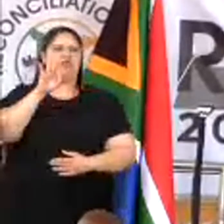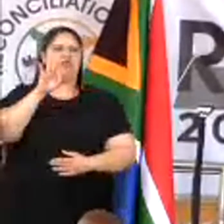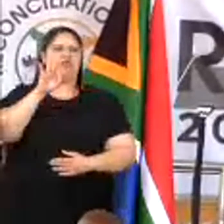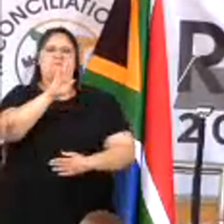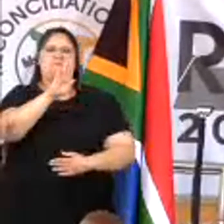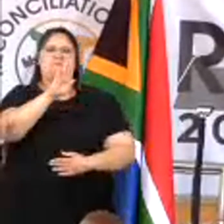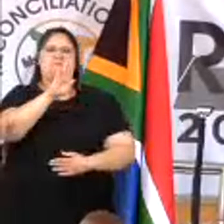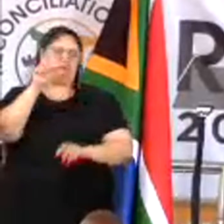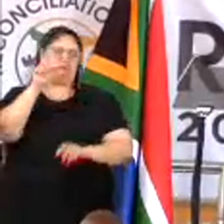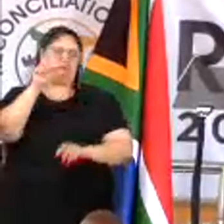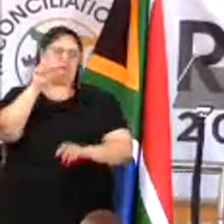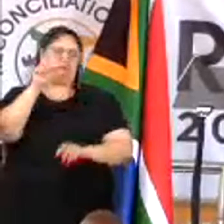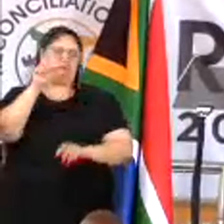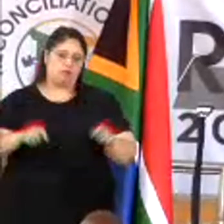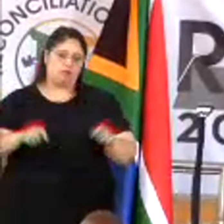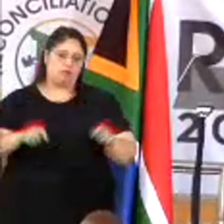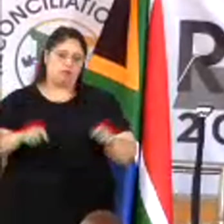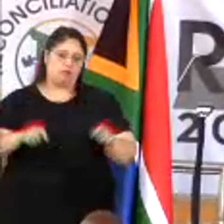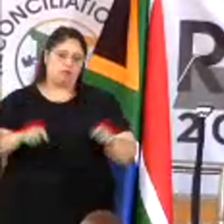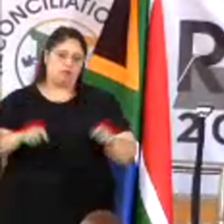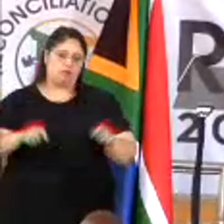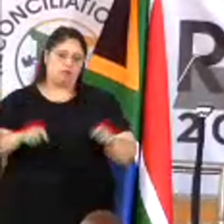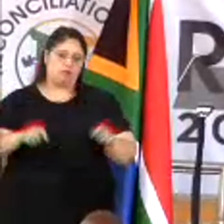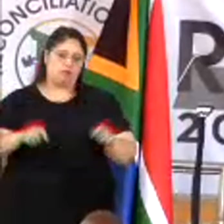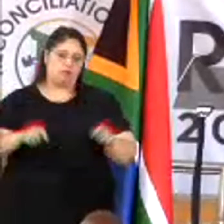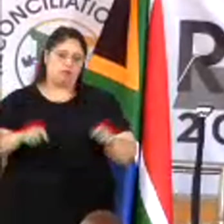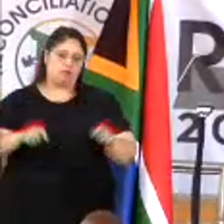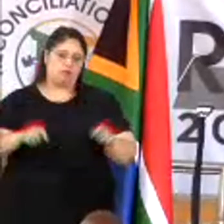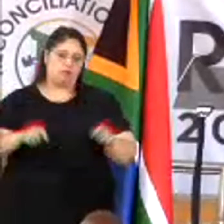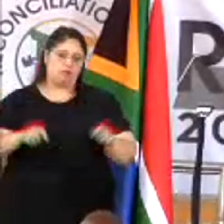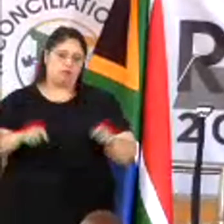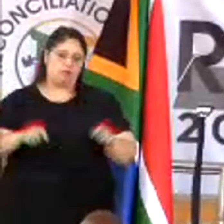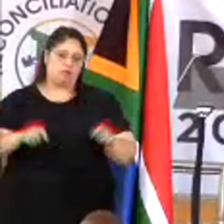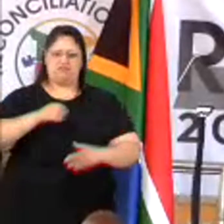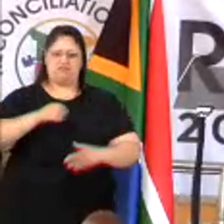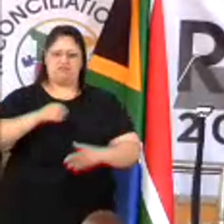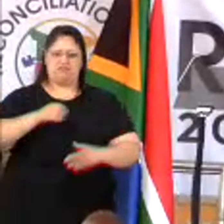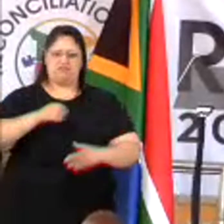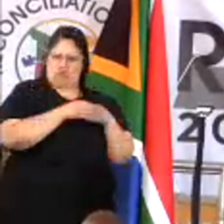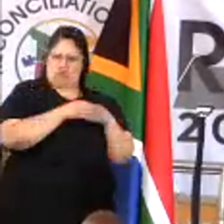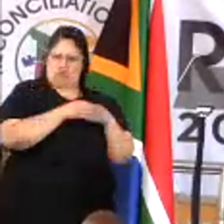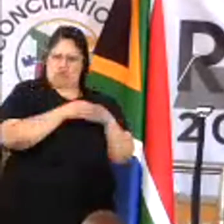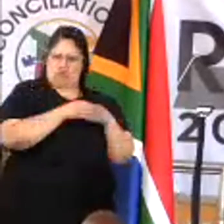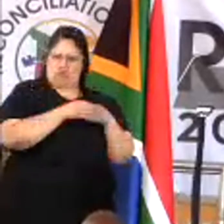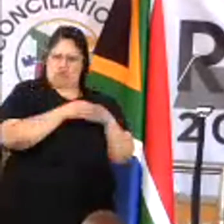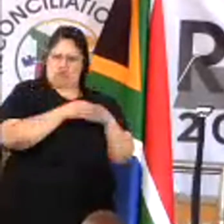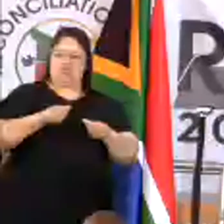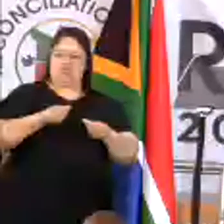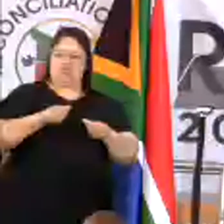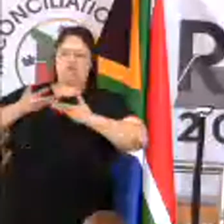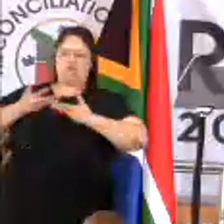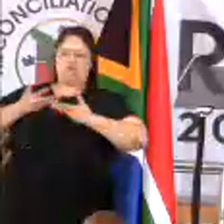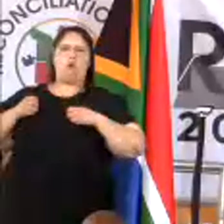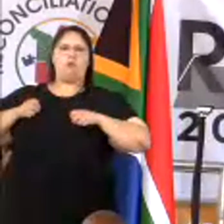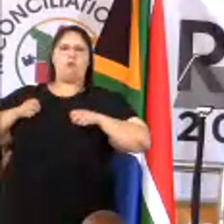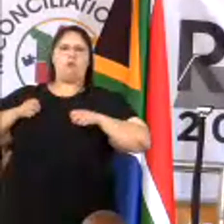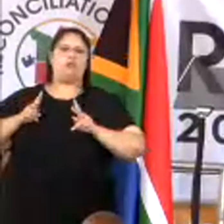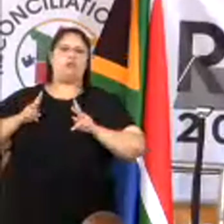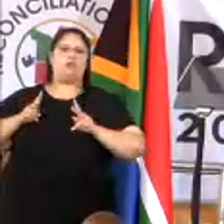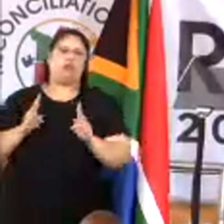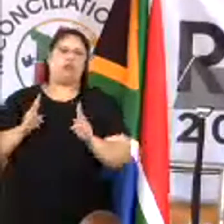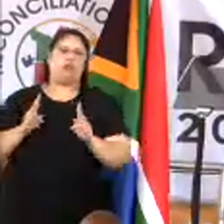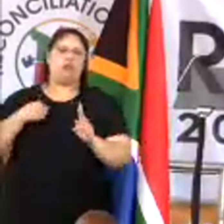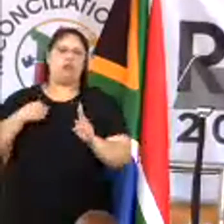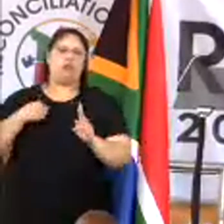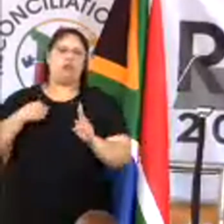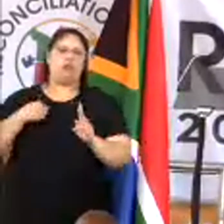billion people. So we, tiny South Africa, have now been given the opportunity